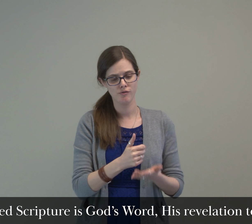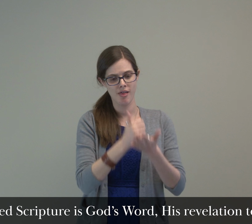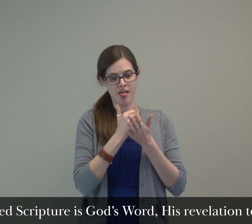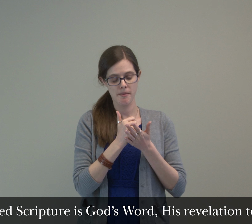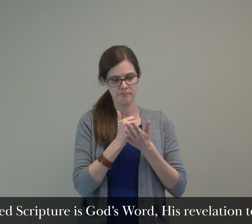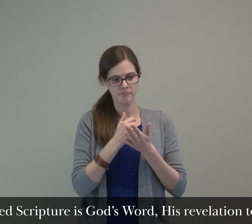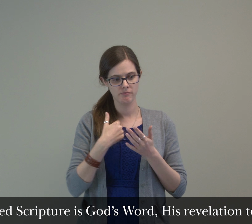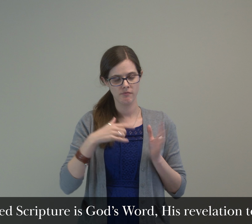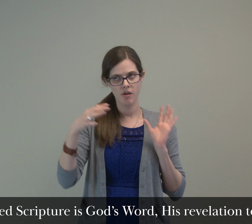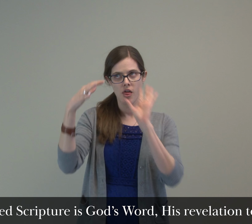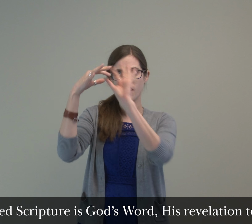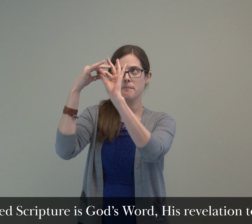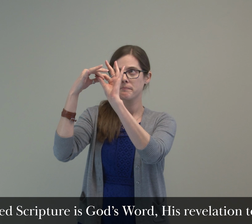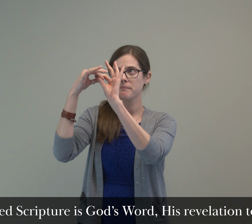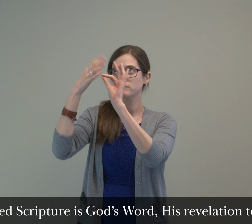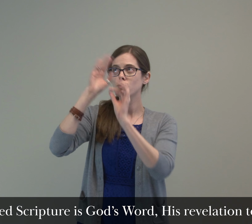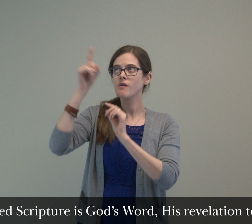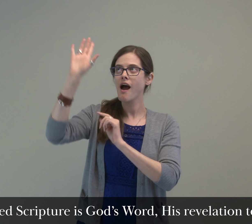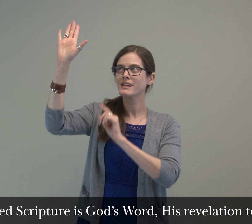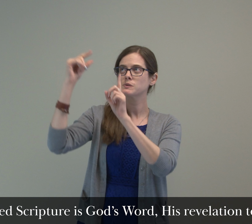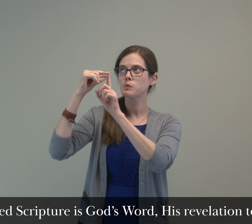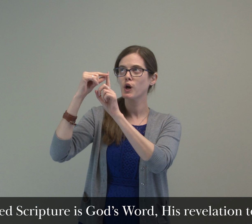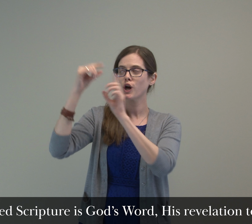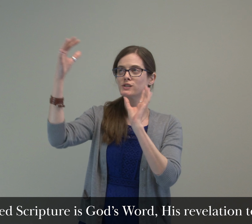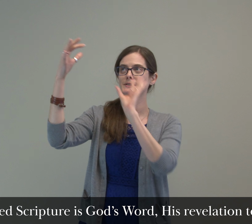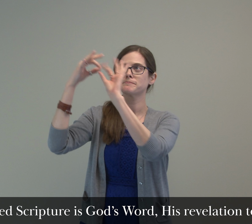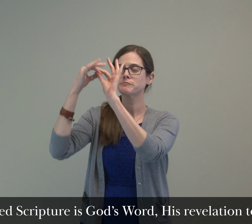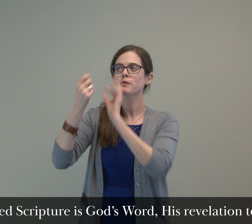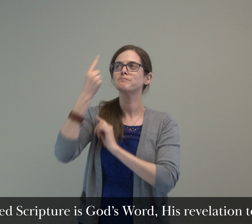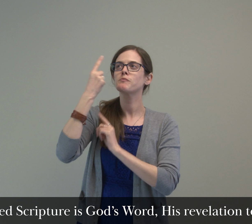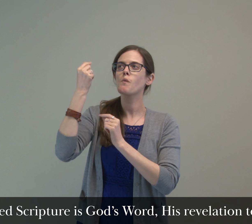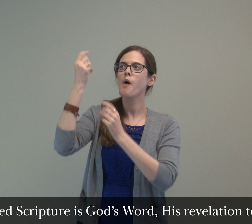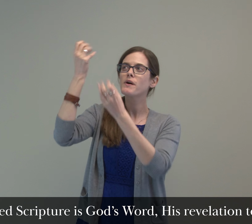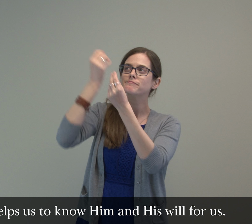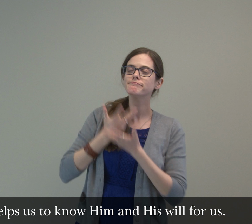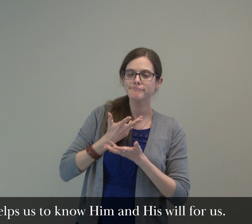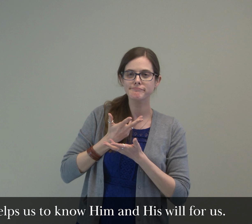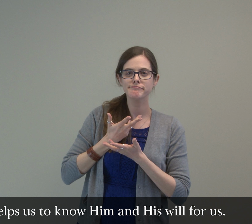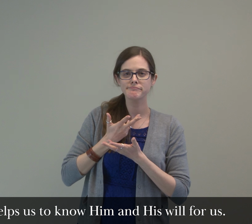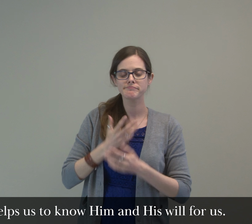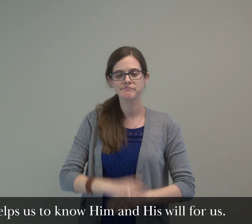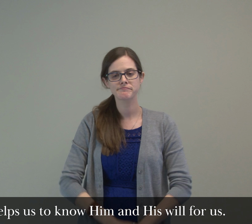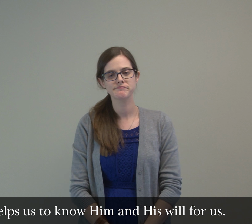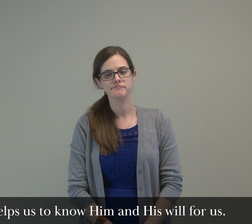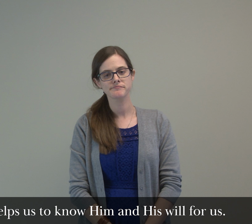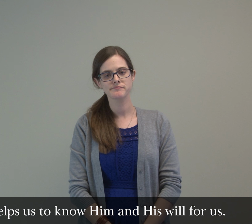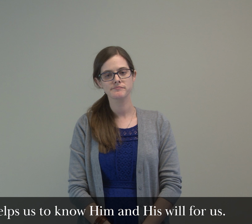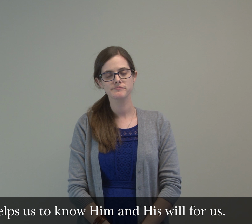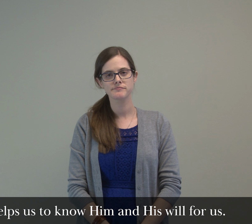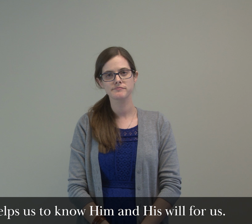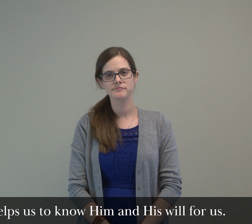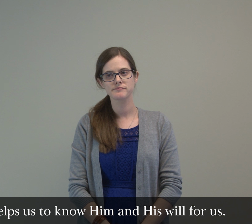scripture is God's word, his revelation to us, which helps us to know him and his will for us.